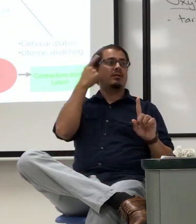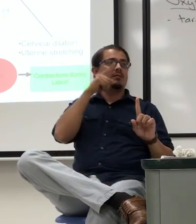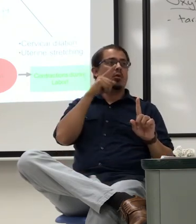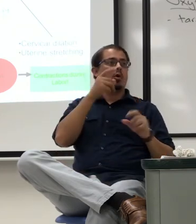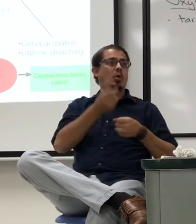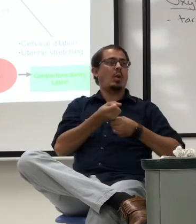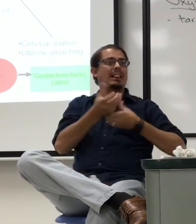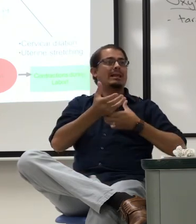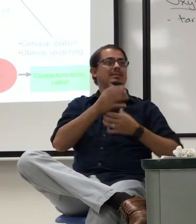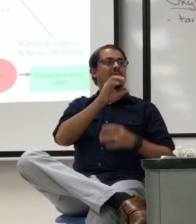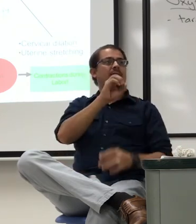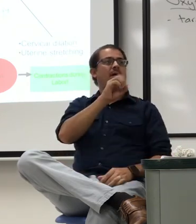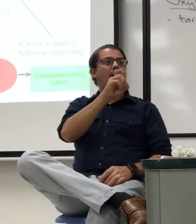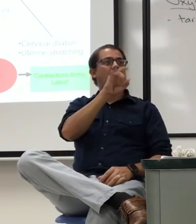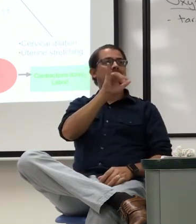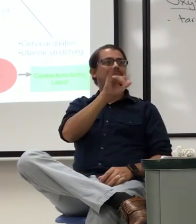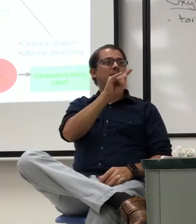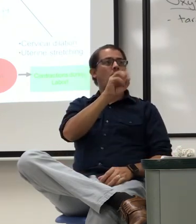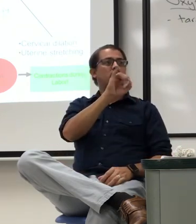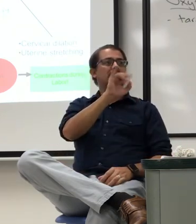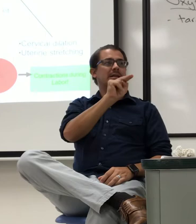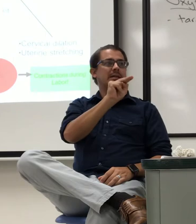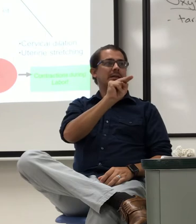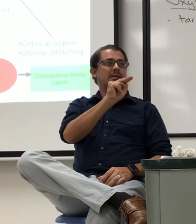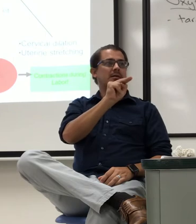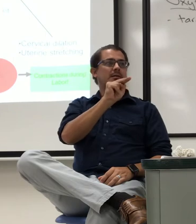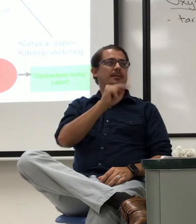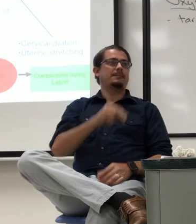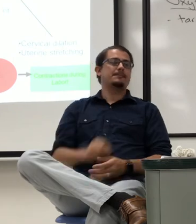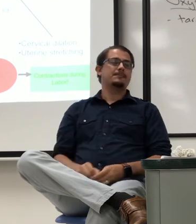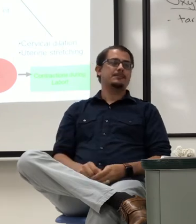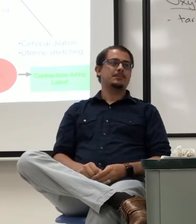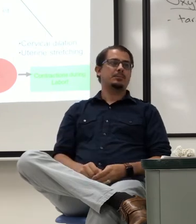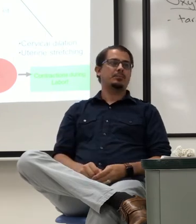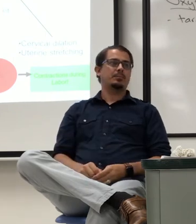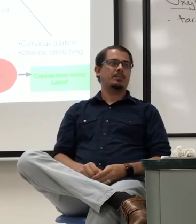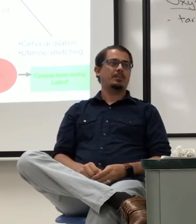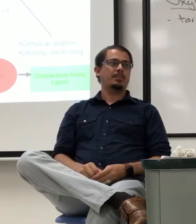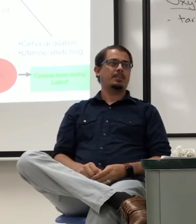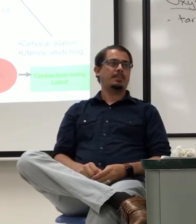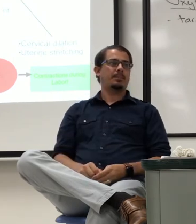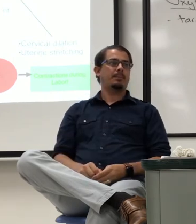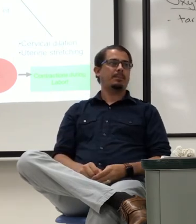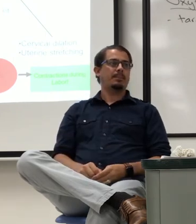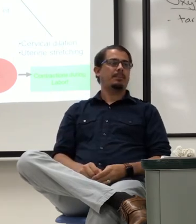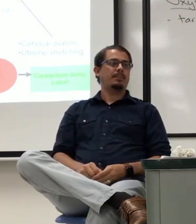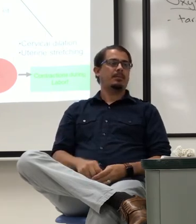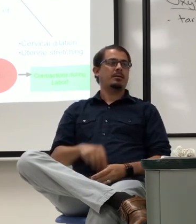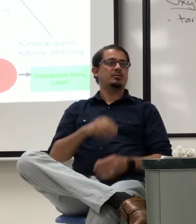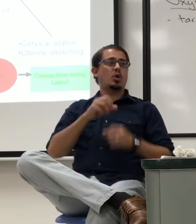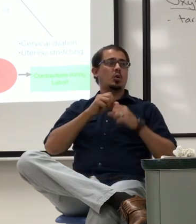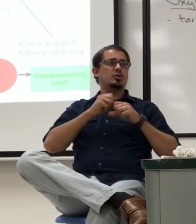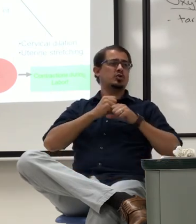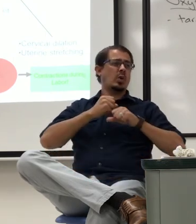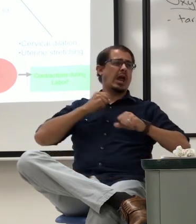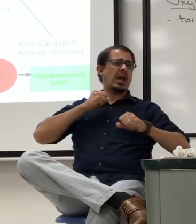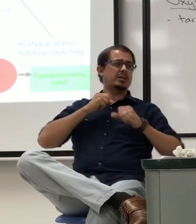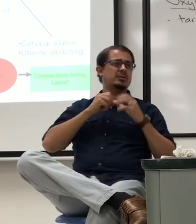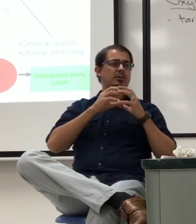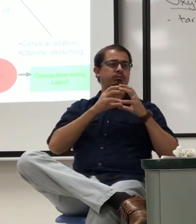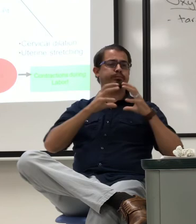the release of oxytocin. So the stretching and cervical dilation